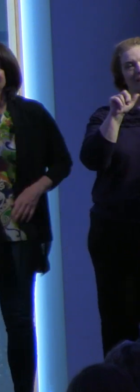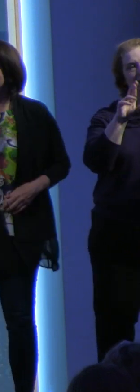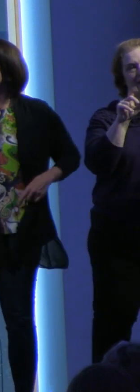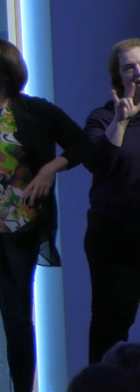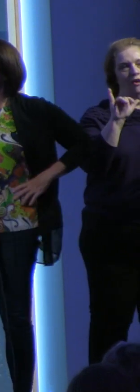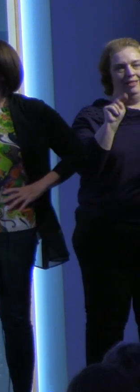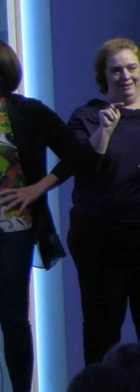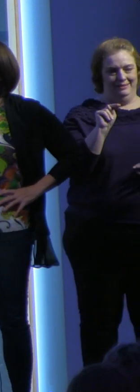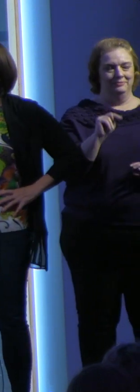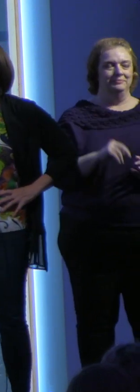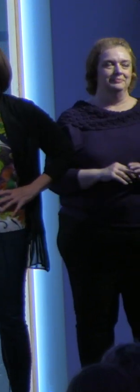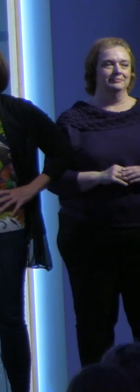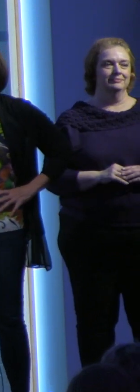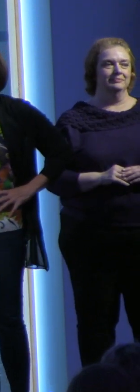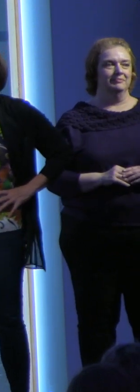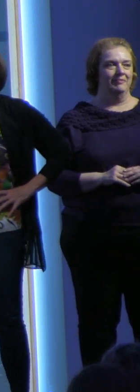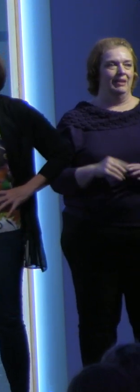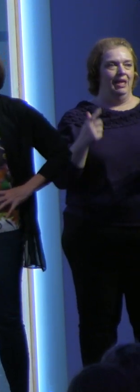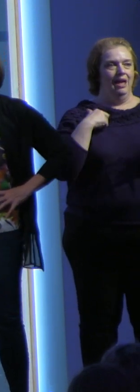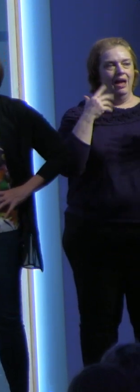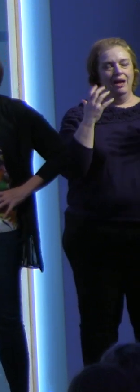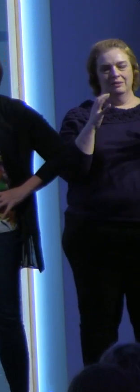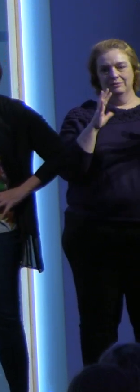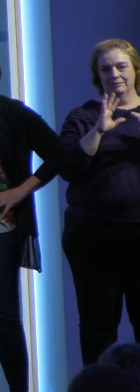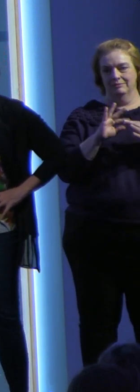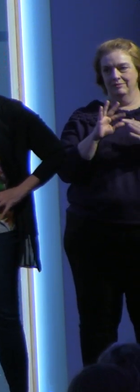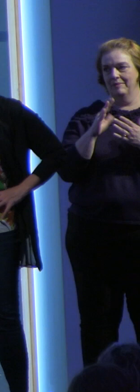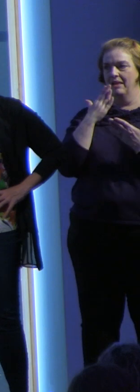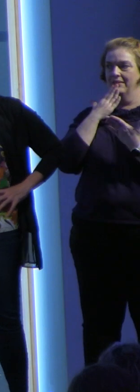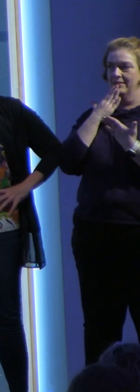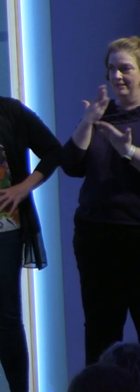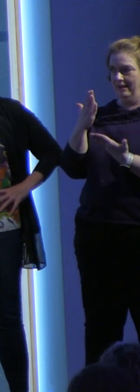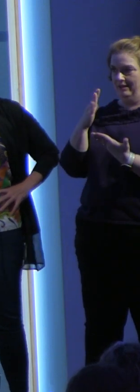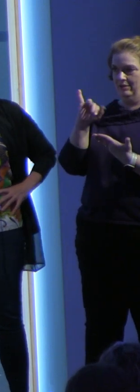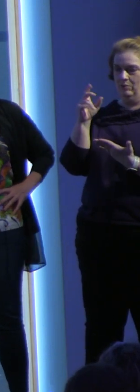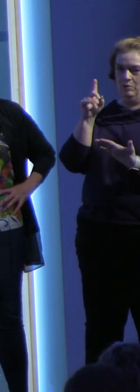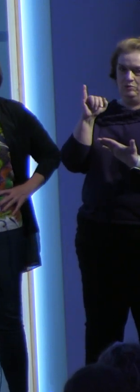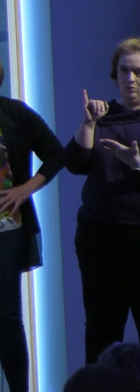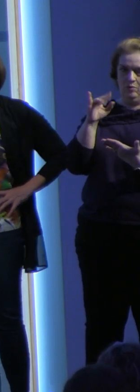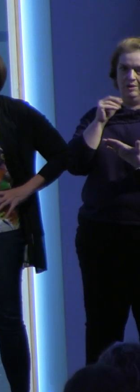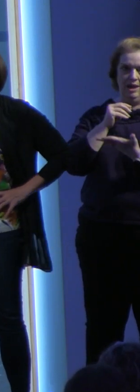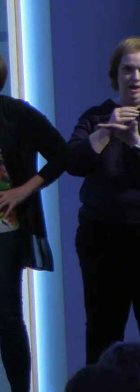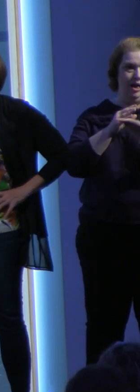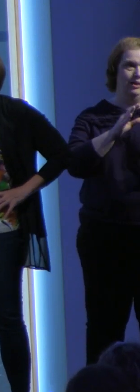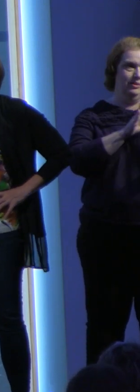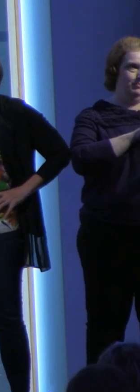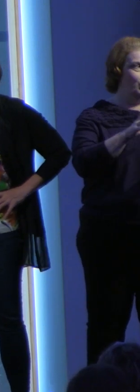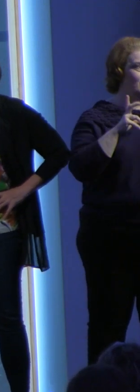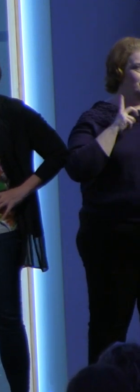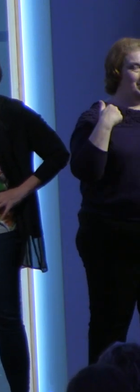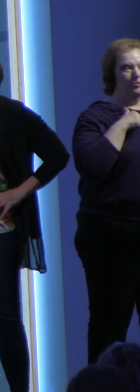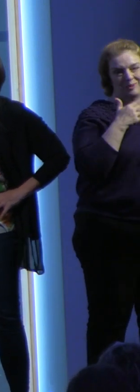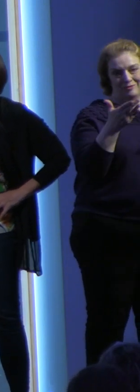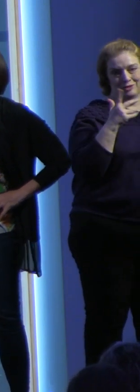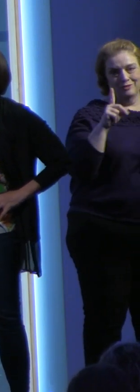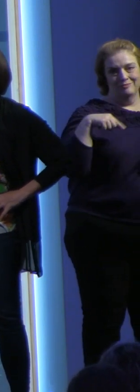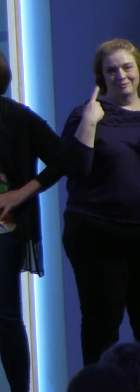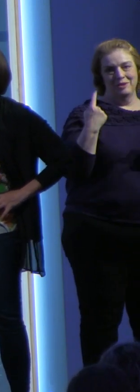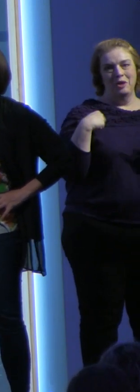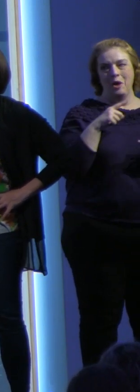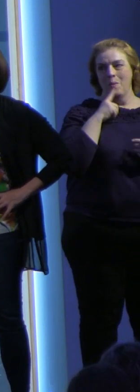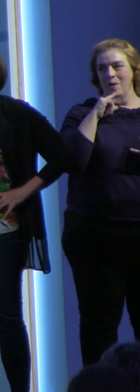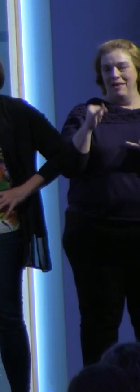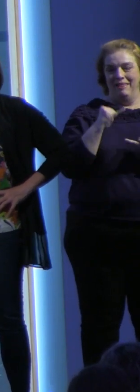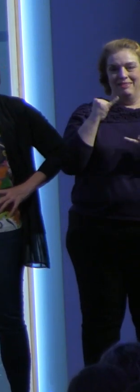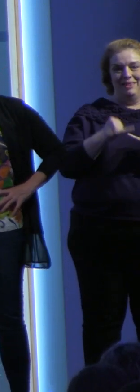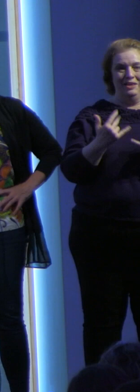Valaket. I just want to say thank you, Jodi, and the rest of the board that we've served with. We're kind of the last three